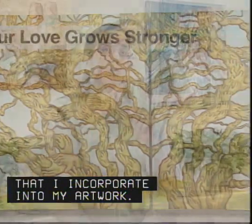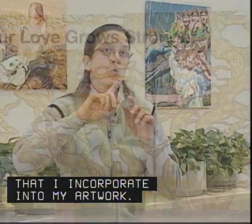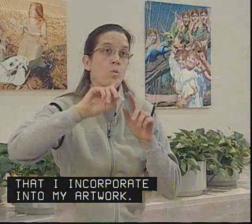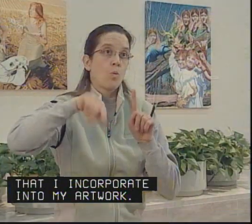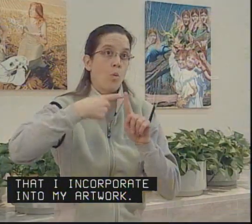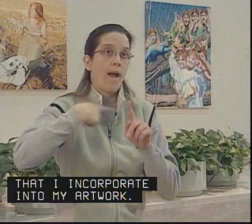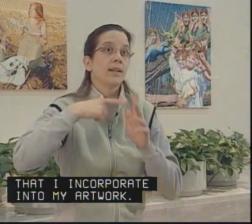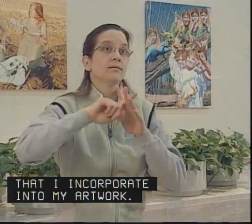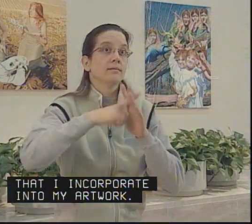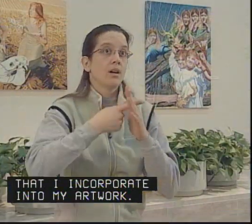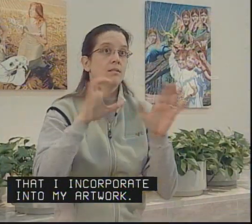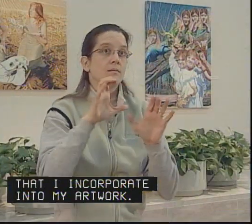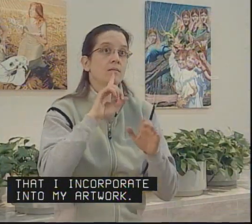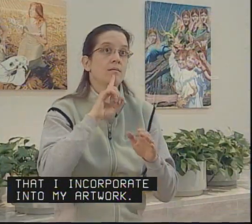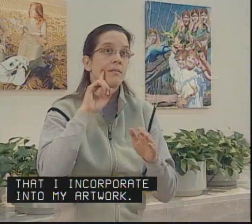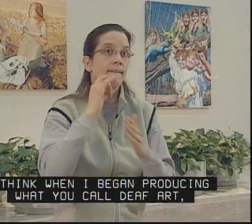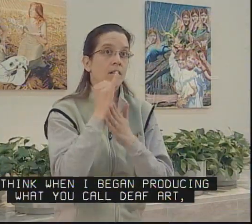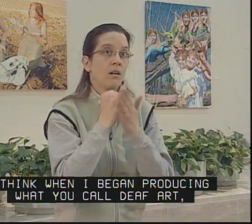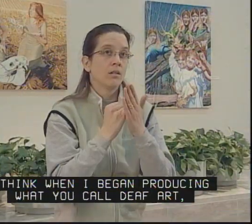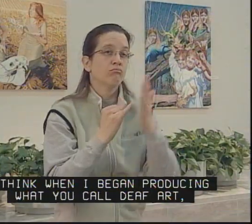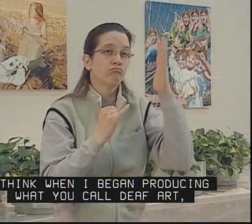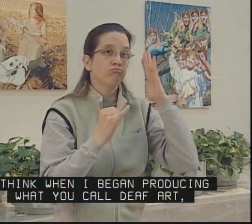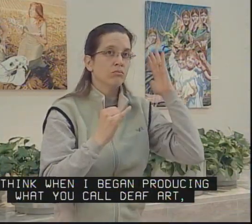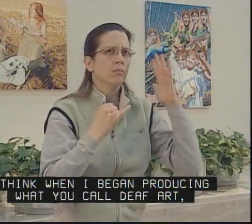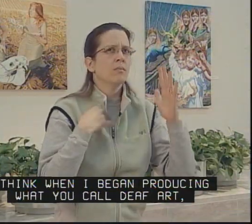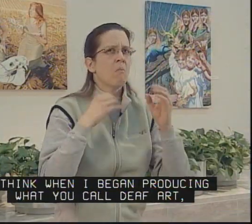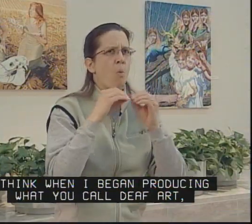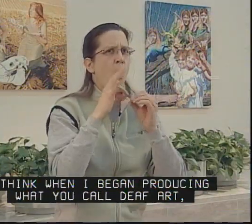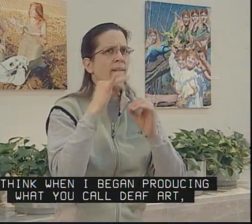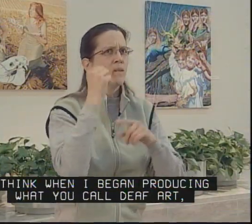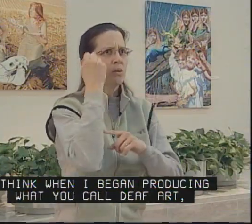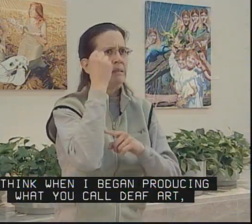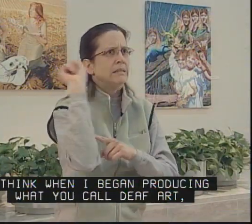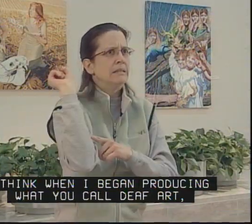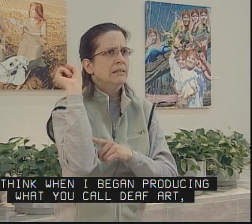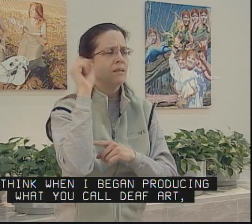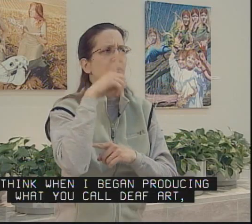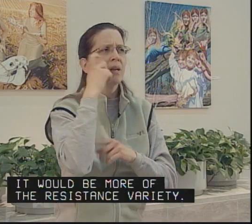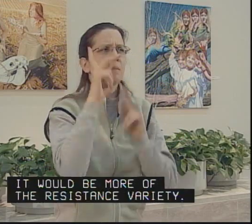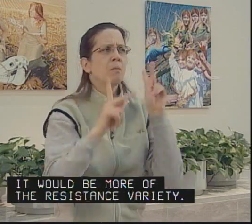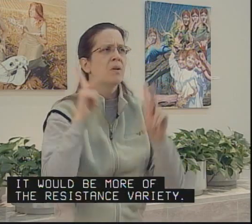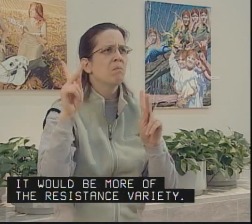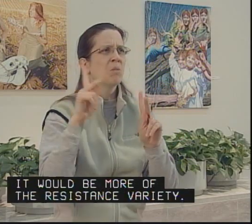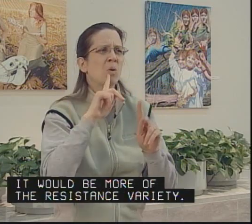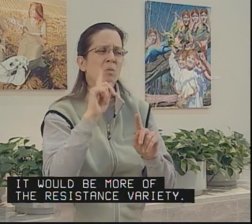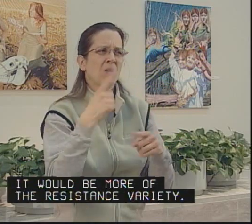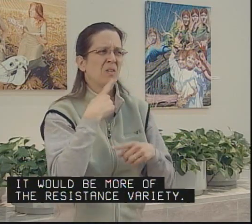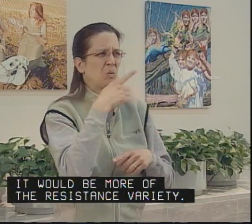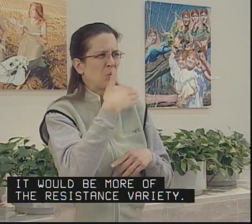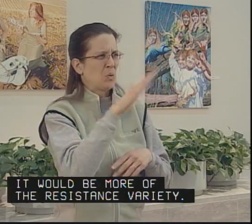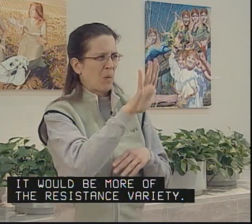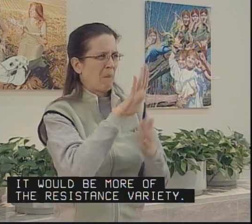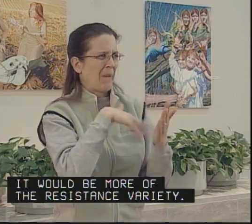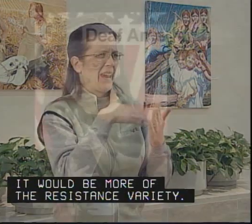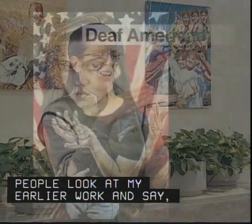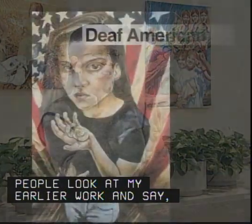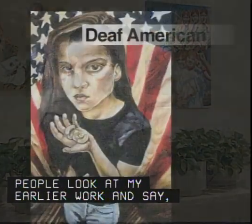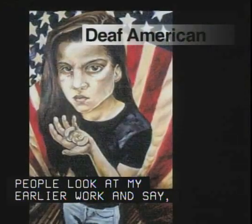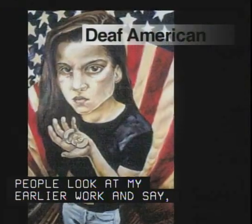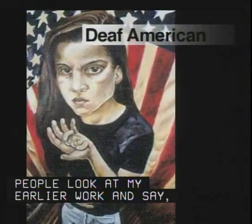artwork. I think when I began producing what you'd call deaf art, it'd be more of the resistance variety. People look at my